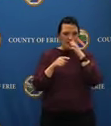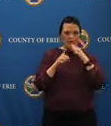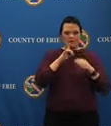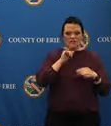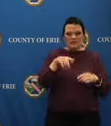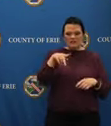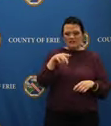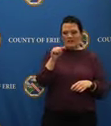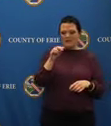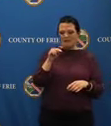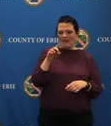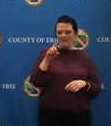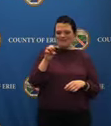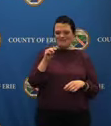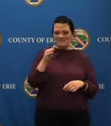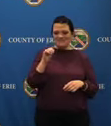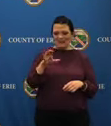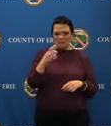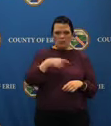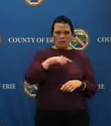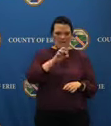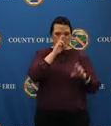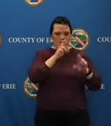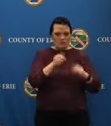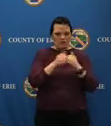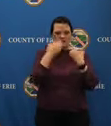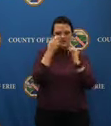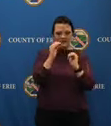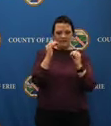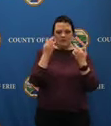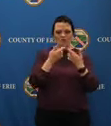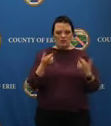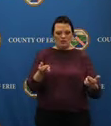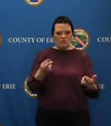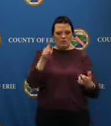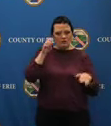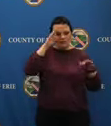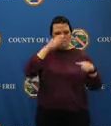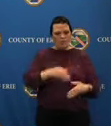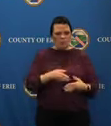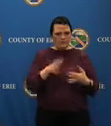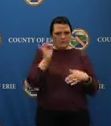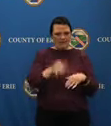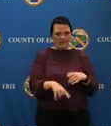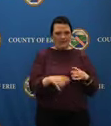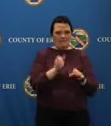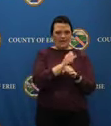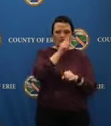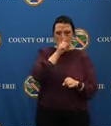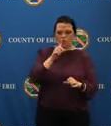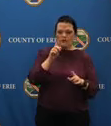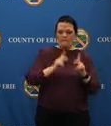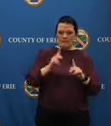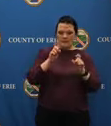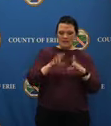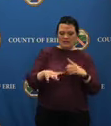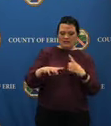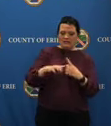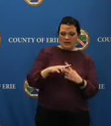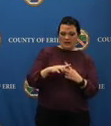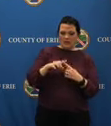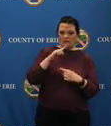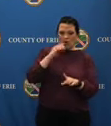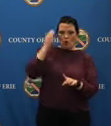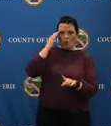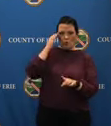a pandemic. We have to respond. We have limited resources, and that's what we have to focus on, is making sure that people test positive, are